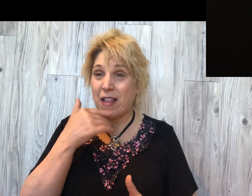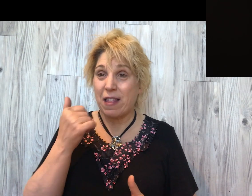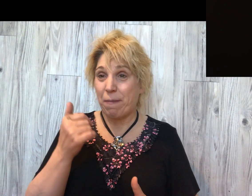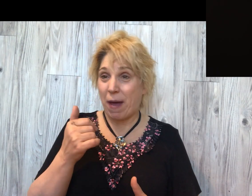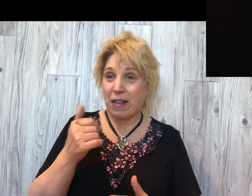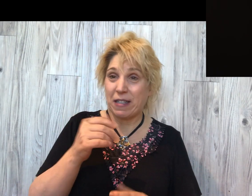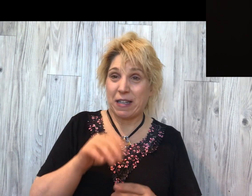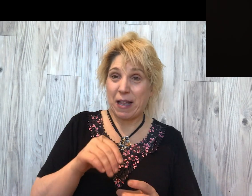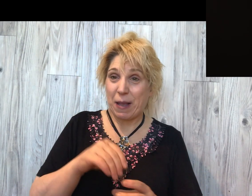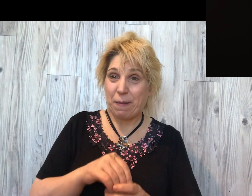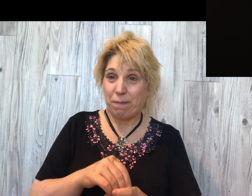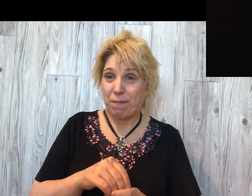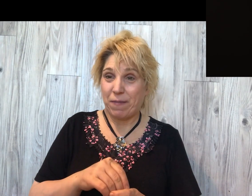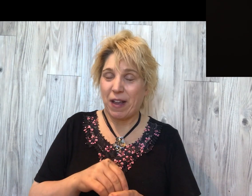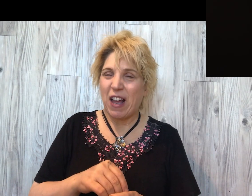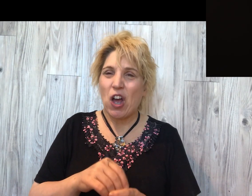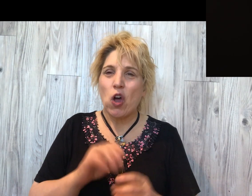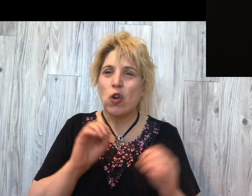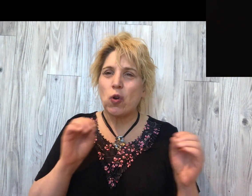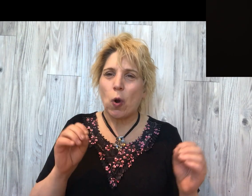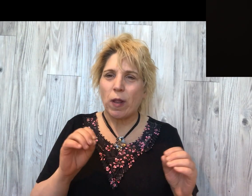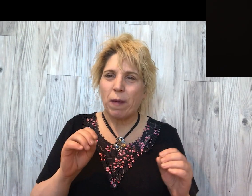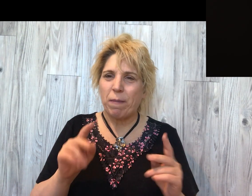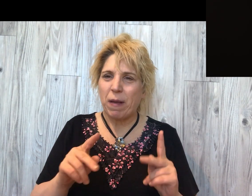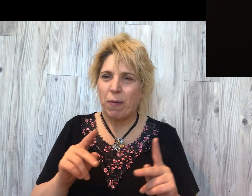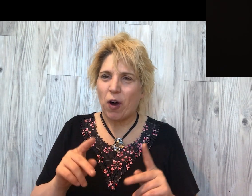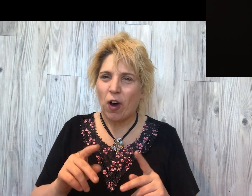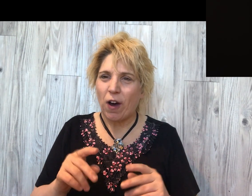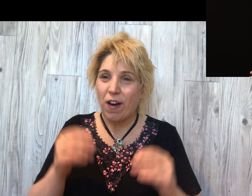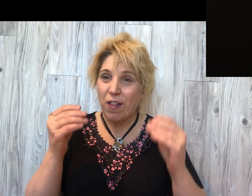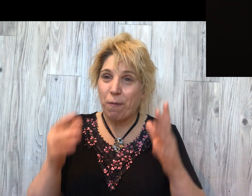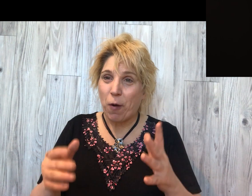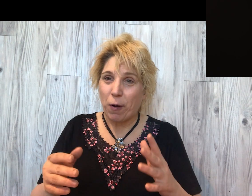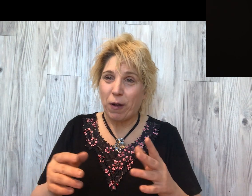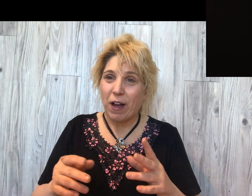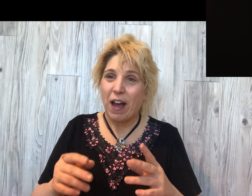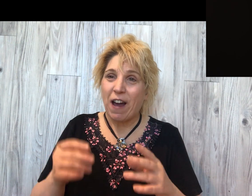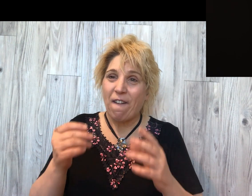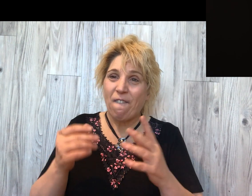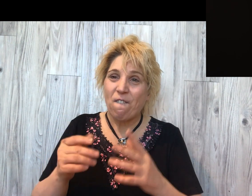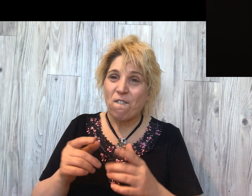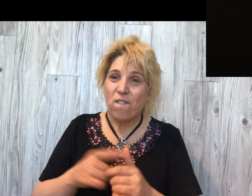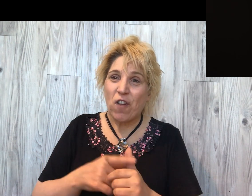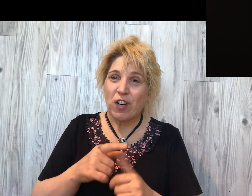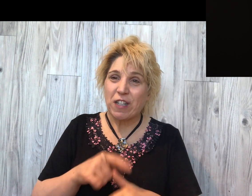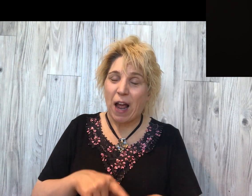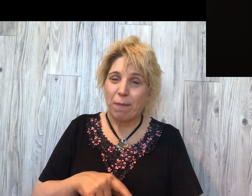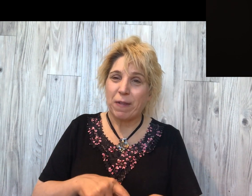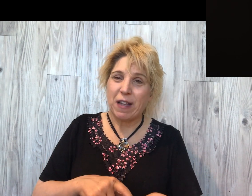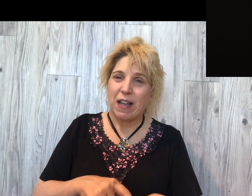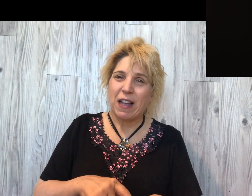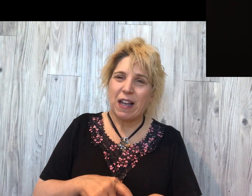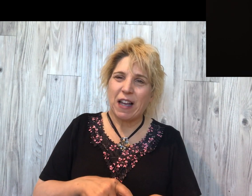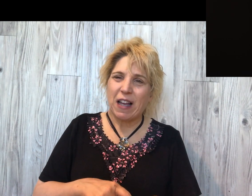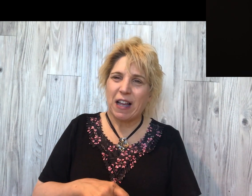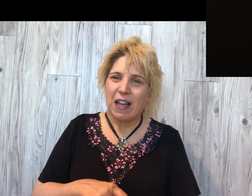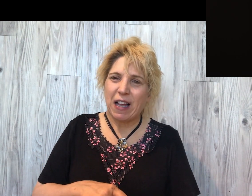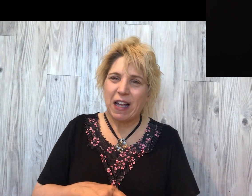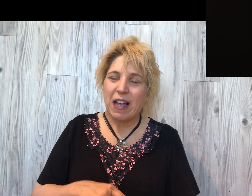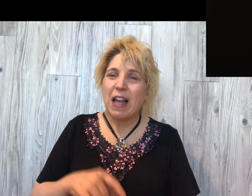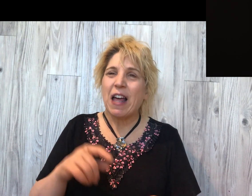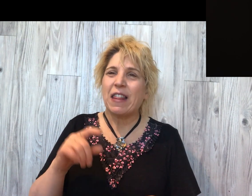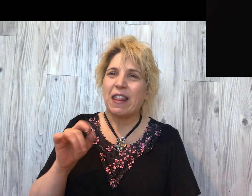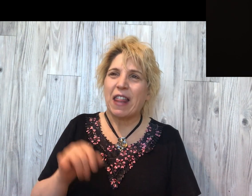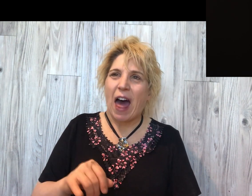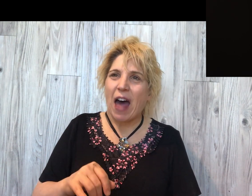part. Neither did the people who heard Jesus tell it the first time. Remember this. This was a story he told